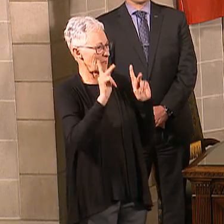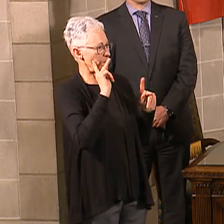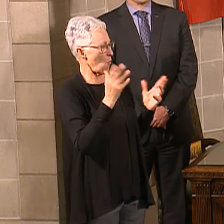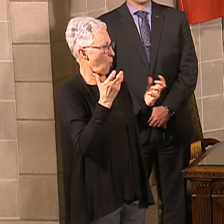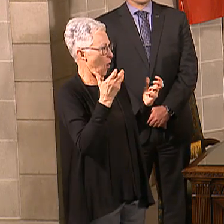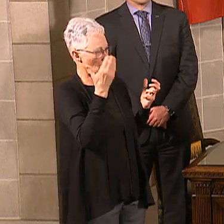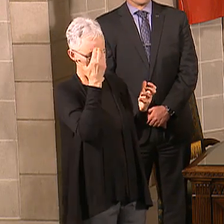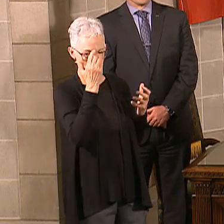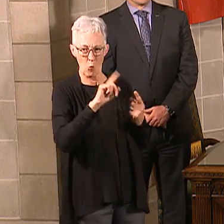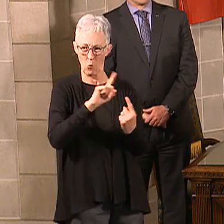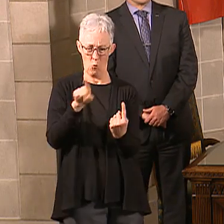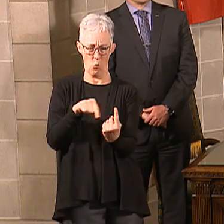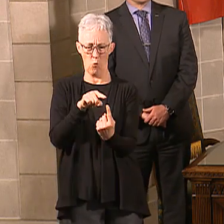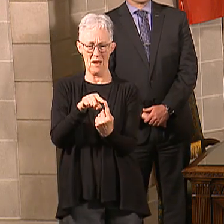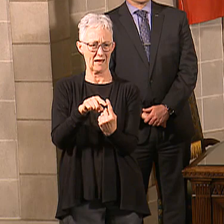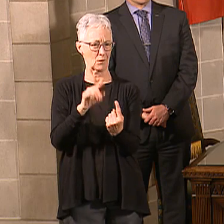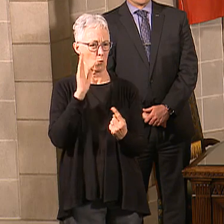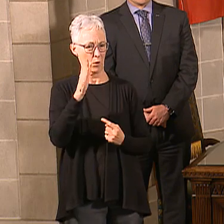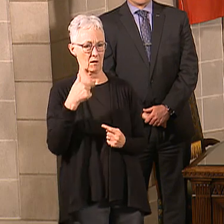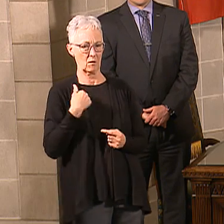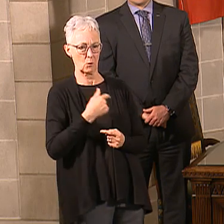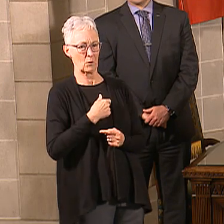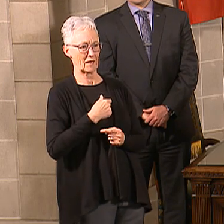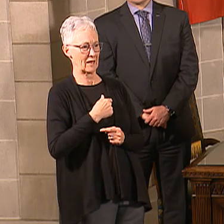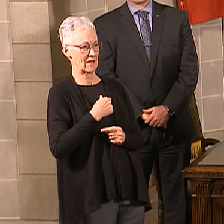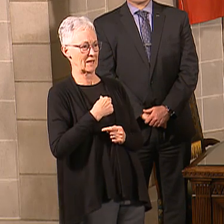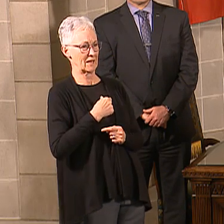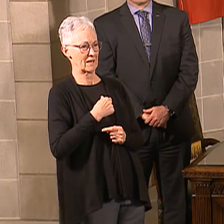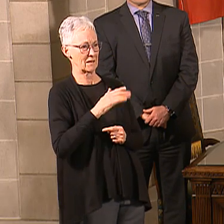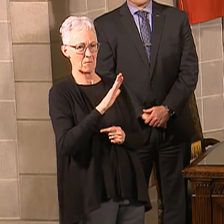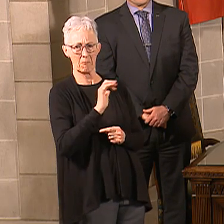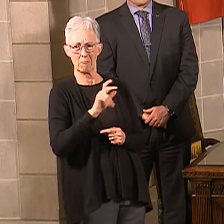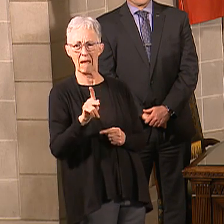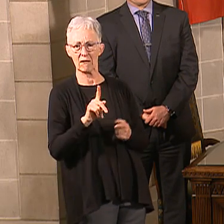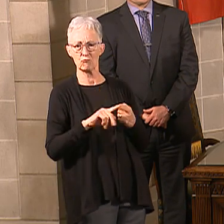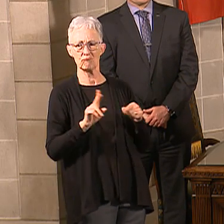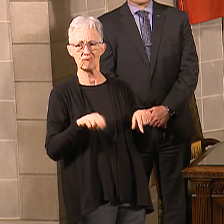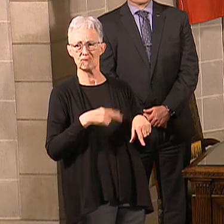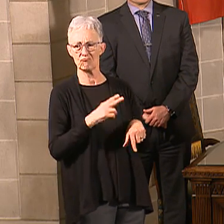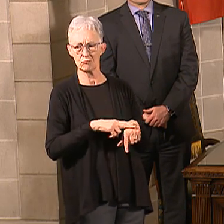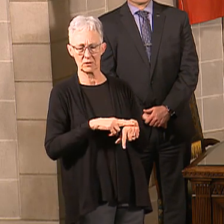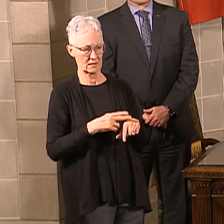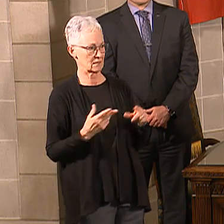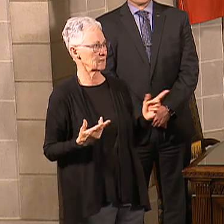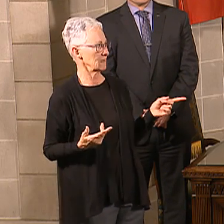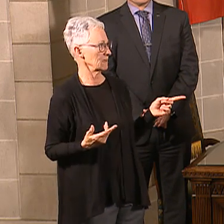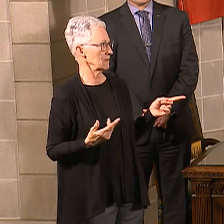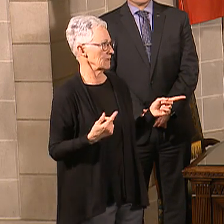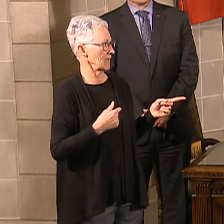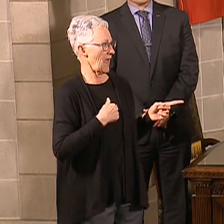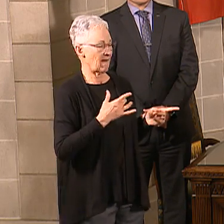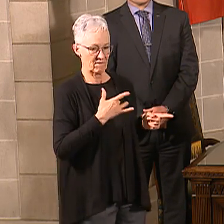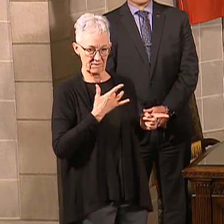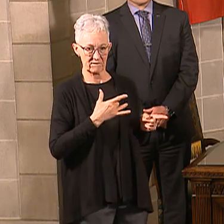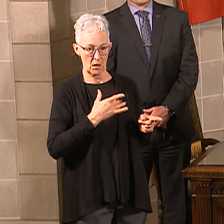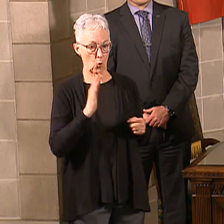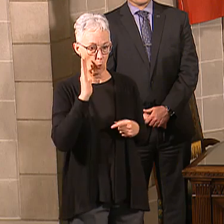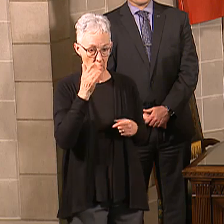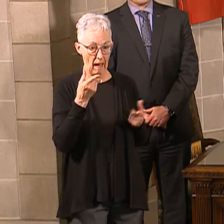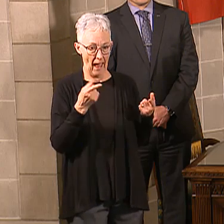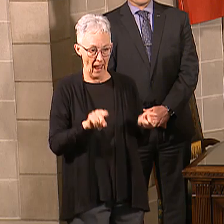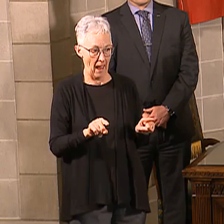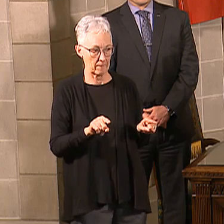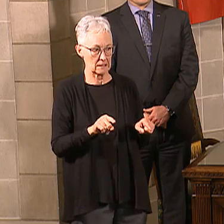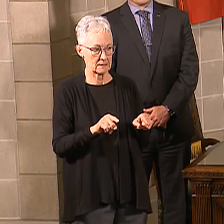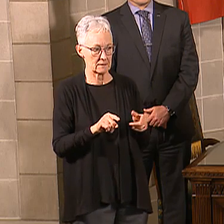get back to normal? What can you tell people? Well, I believe that we are going to get back to normal here at some point. I can't tell you